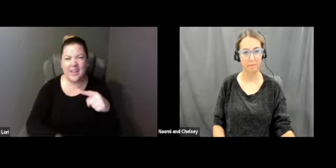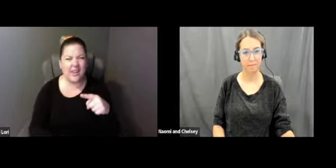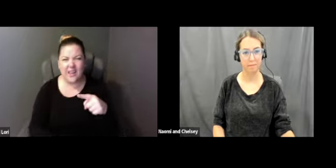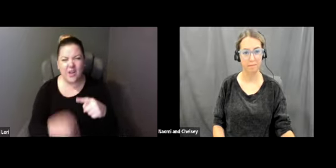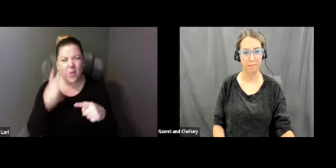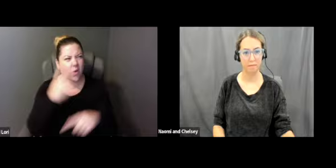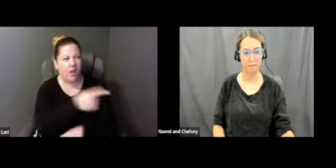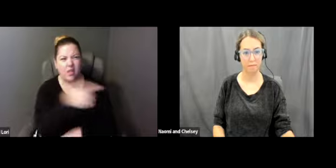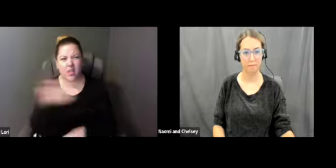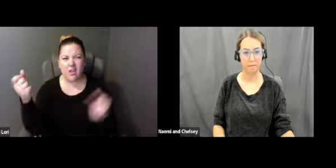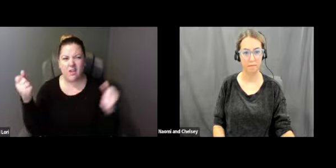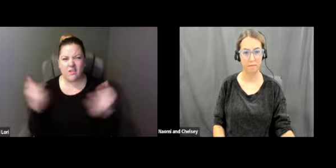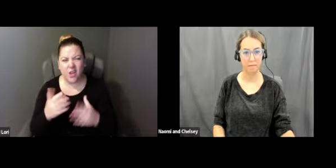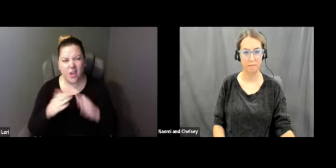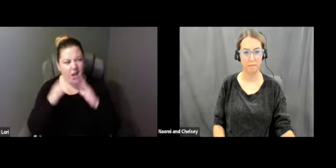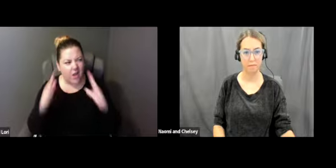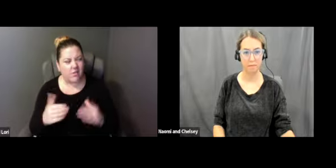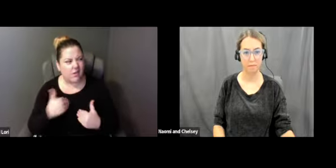deafness over,